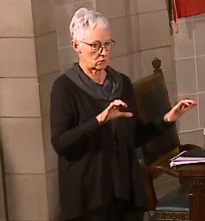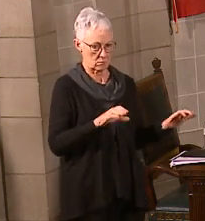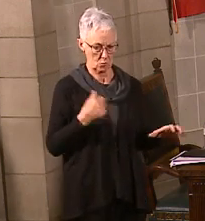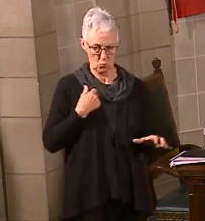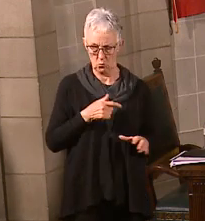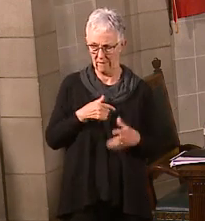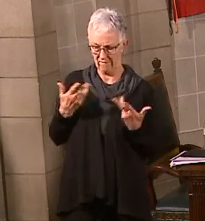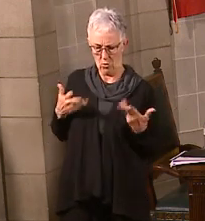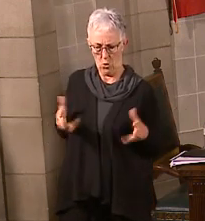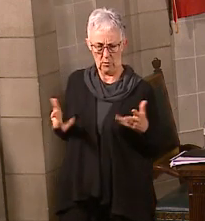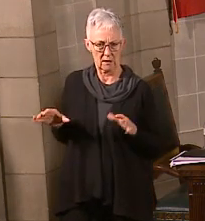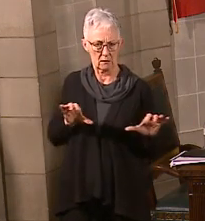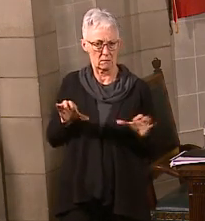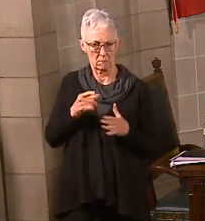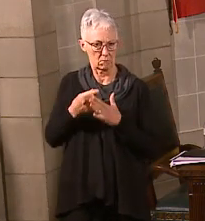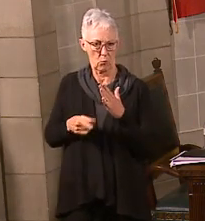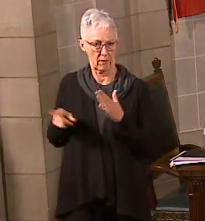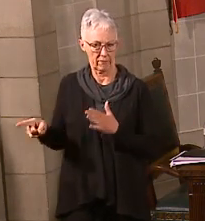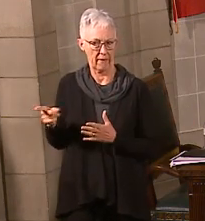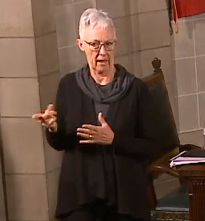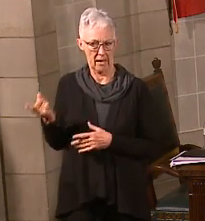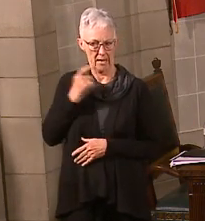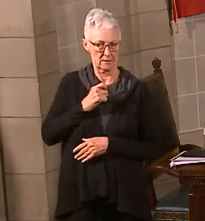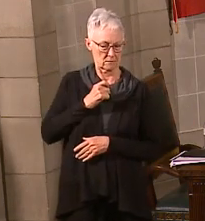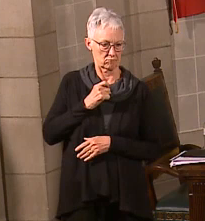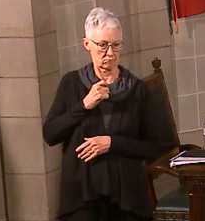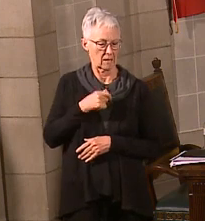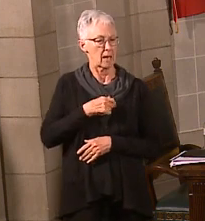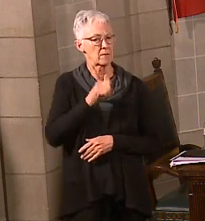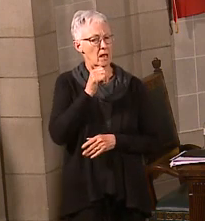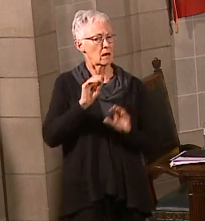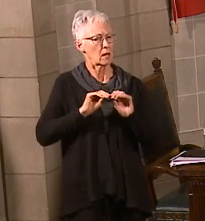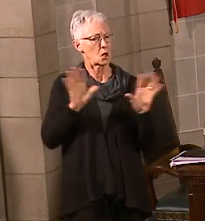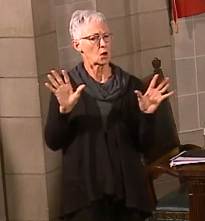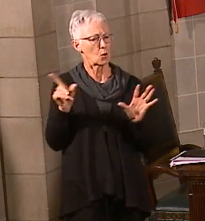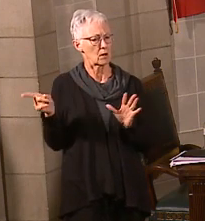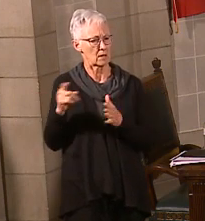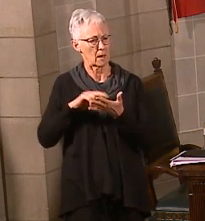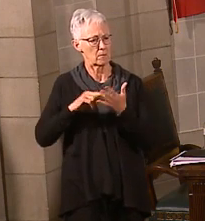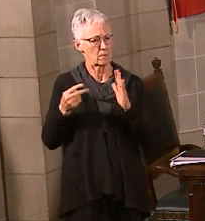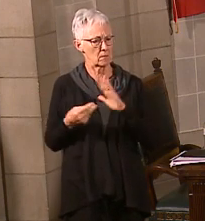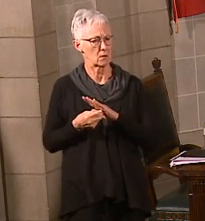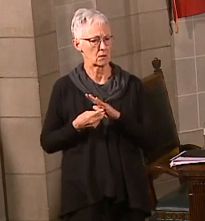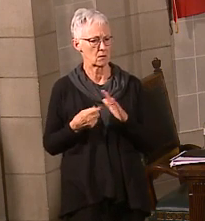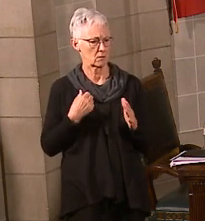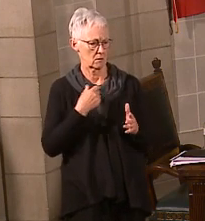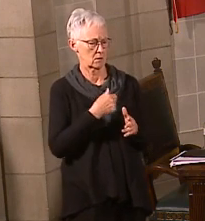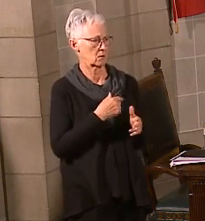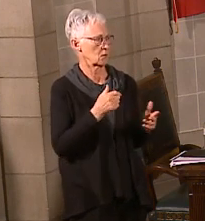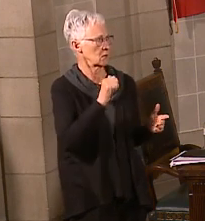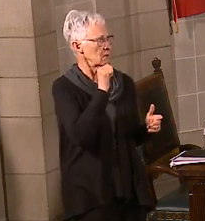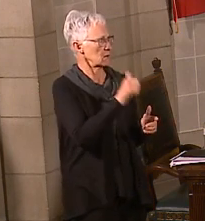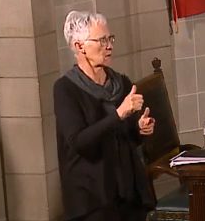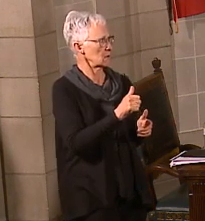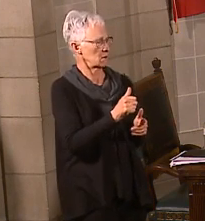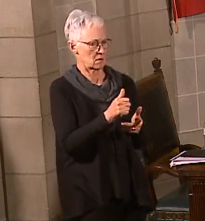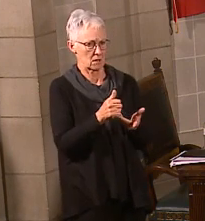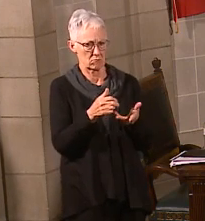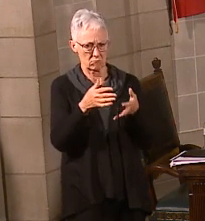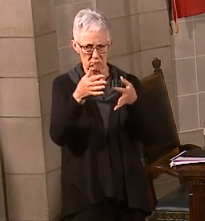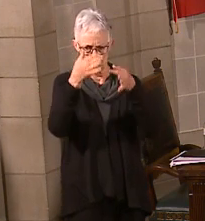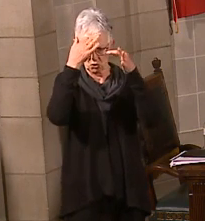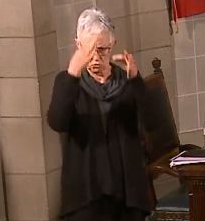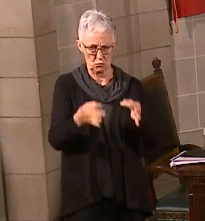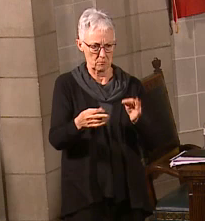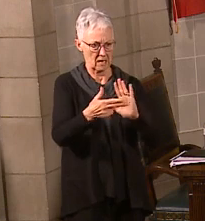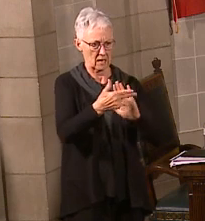already. And so my guess is, I'm not exactly clear on what they mean. We haven't necessarily determined essential workers here in our